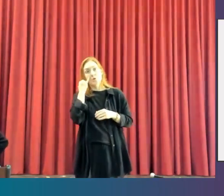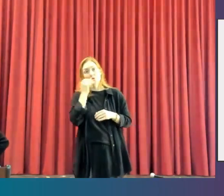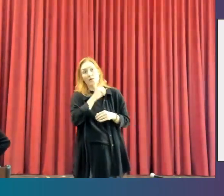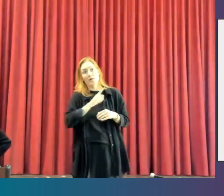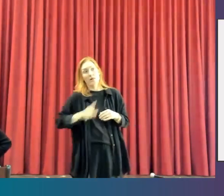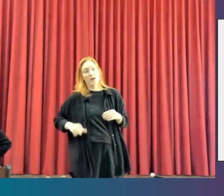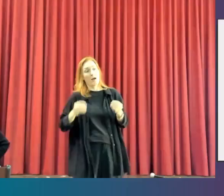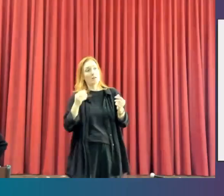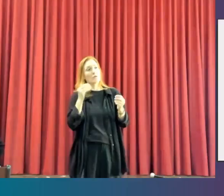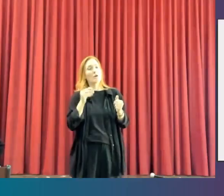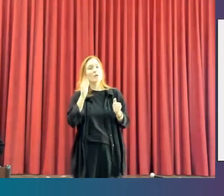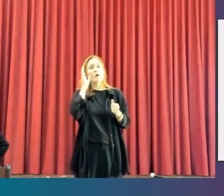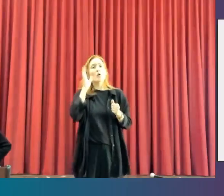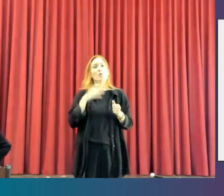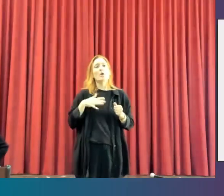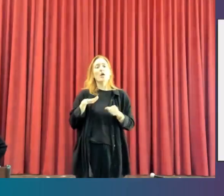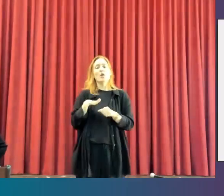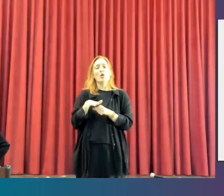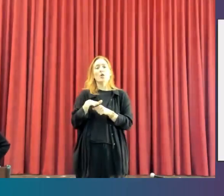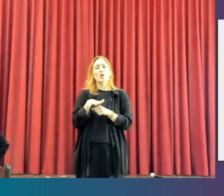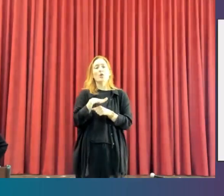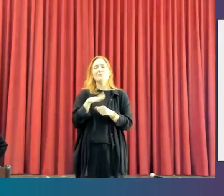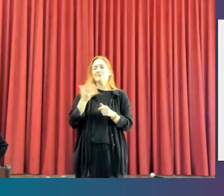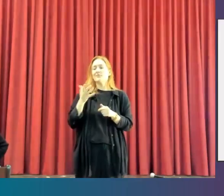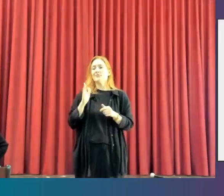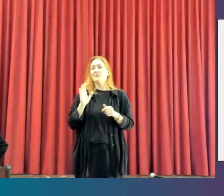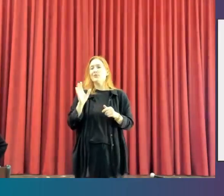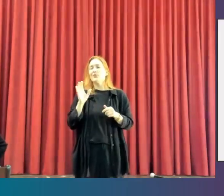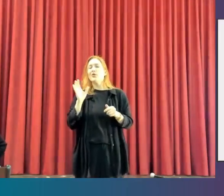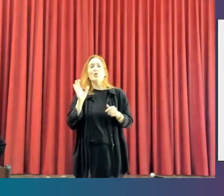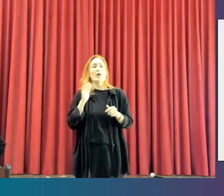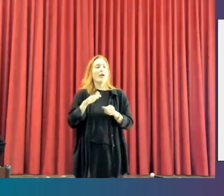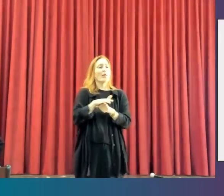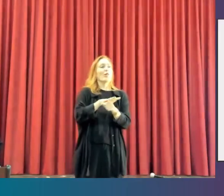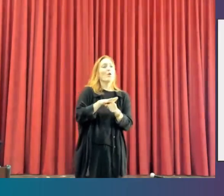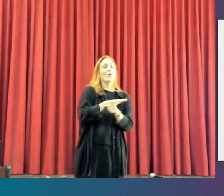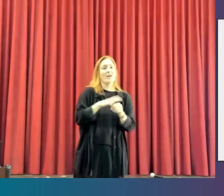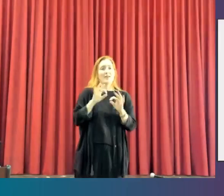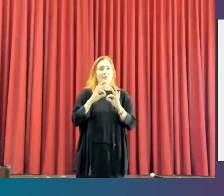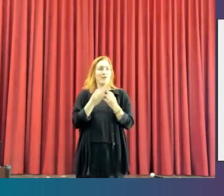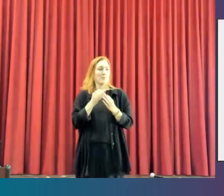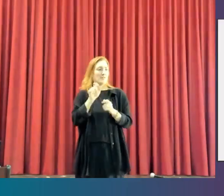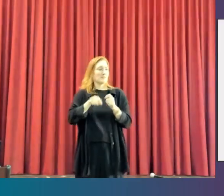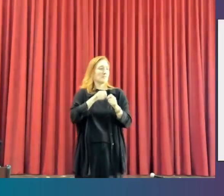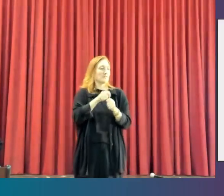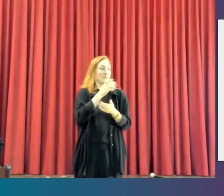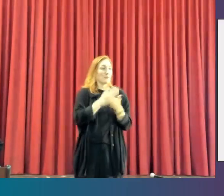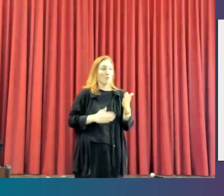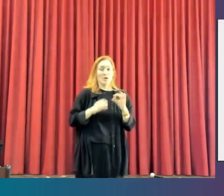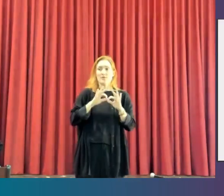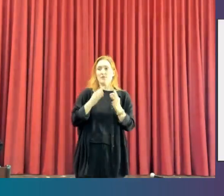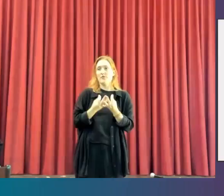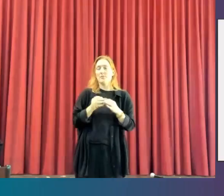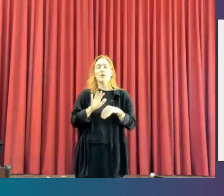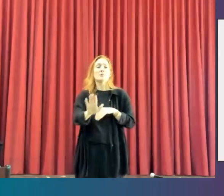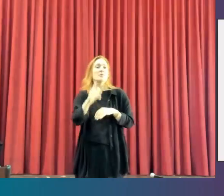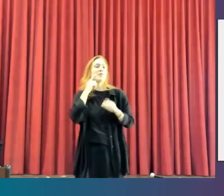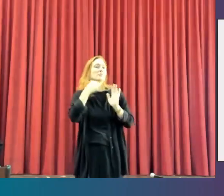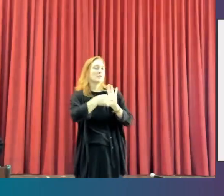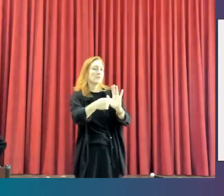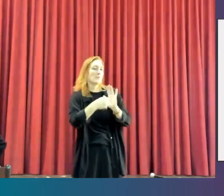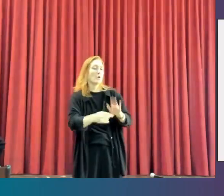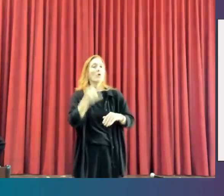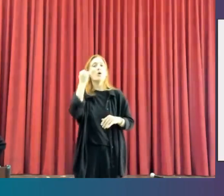locating families in a certain part of the property. So maybe that landlord says families with small